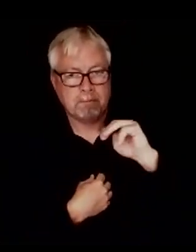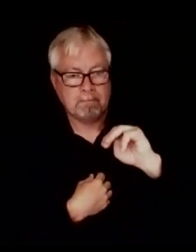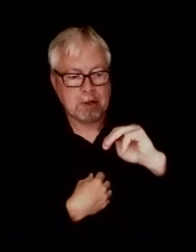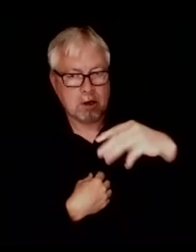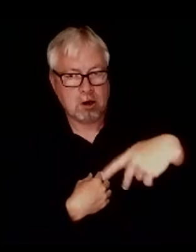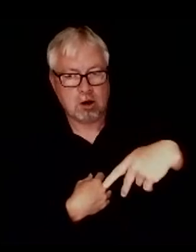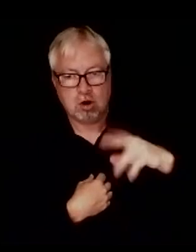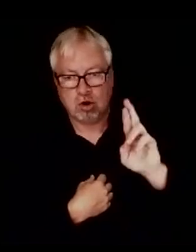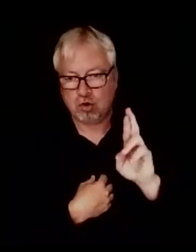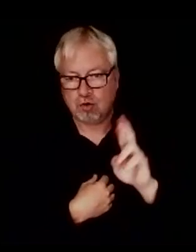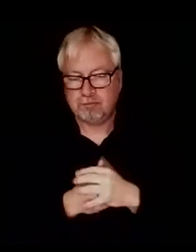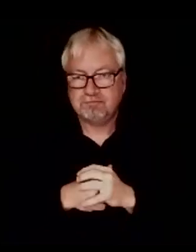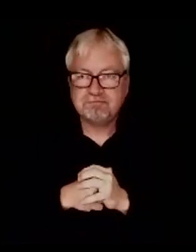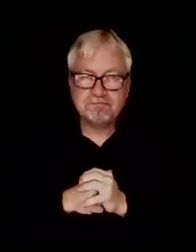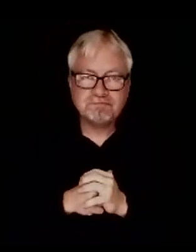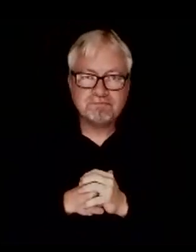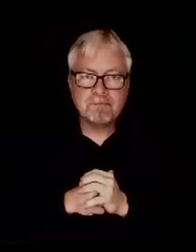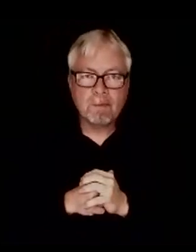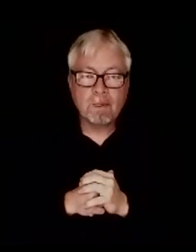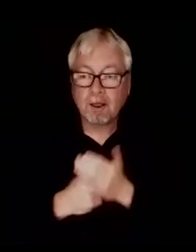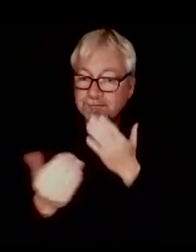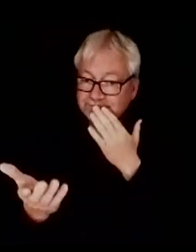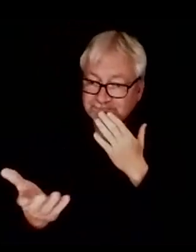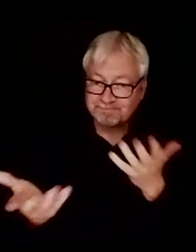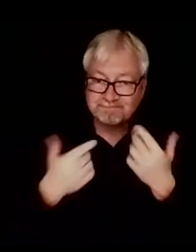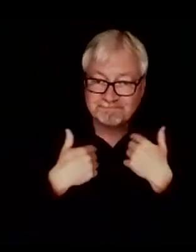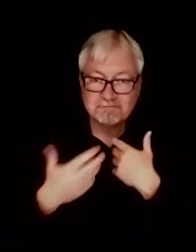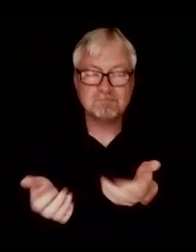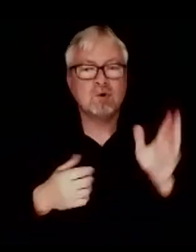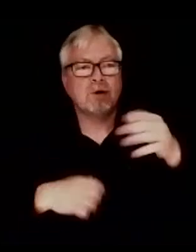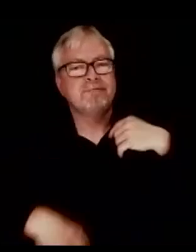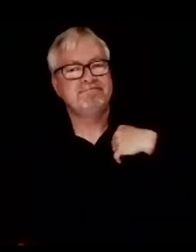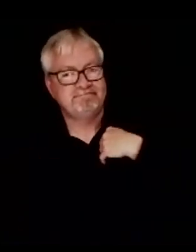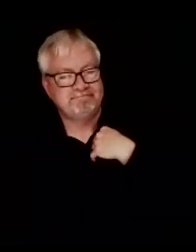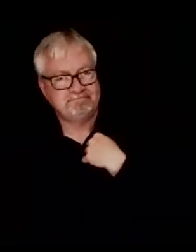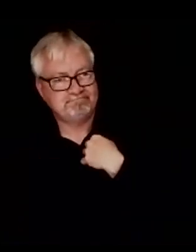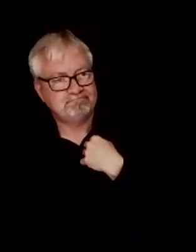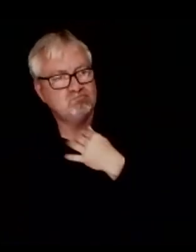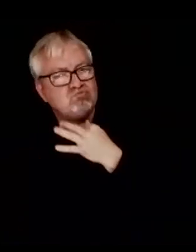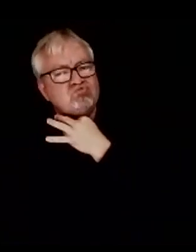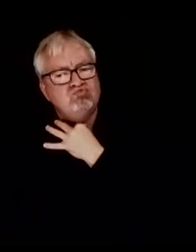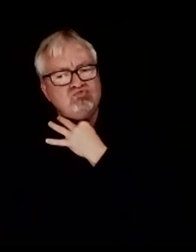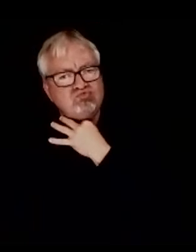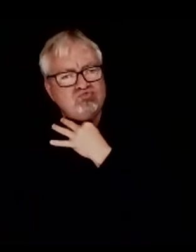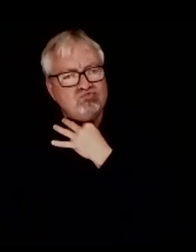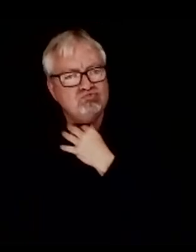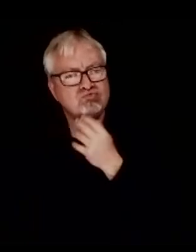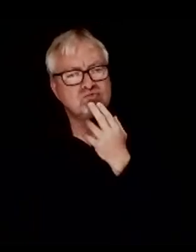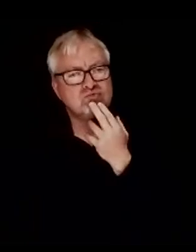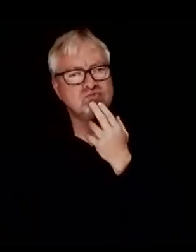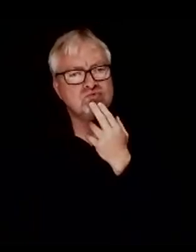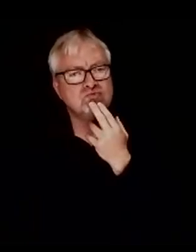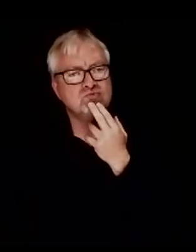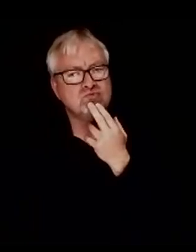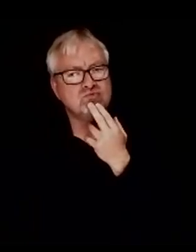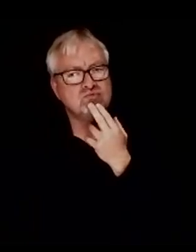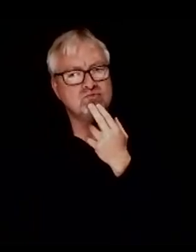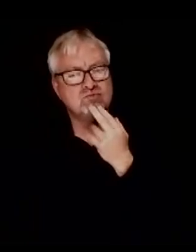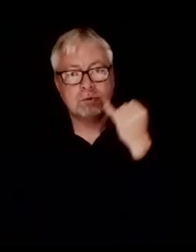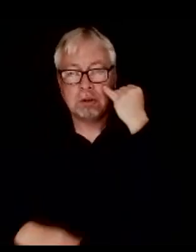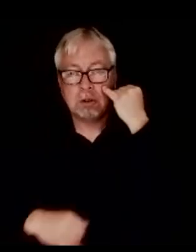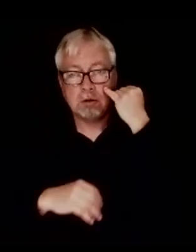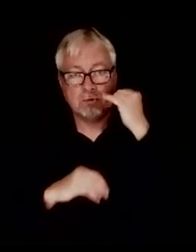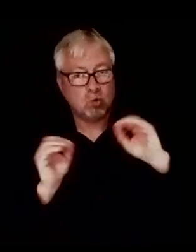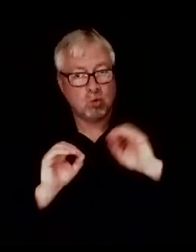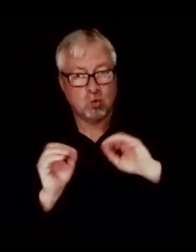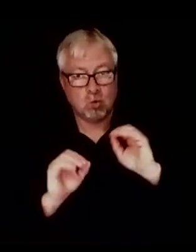Hi, thanks for taking my call. I'm curious, if variants affect kids differently and there's no vaccine for kids, can you offer more guidance